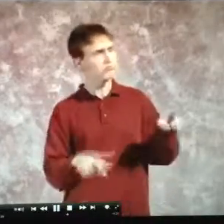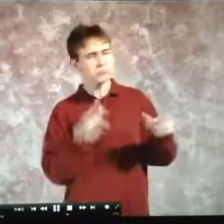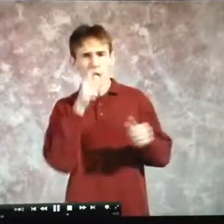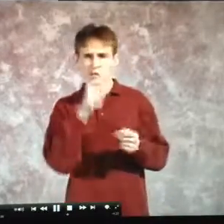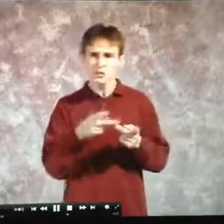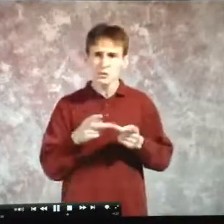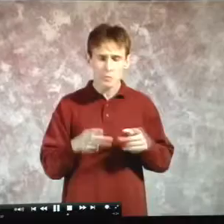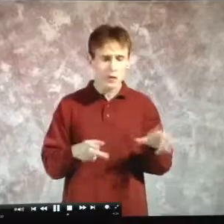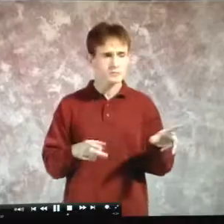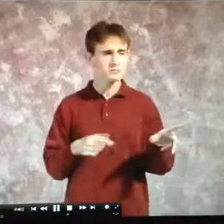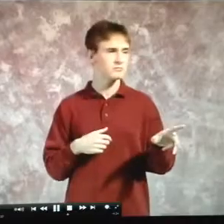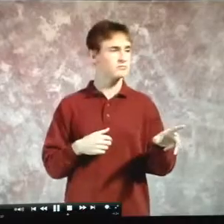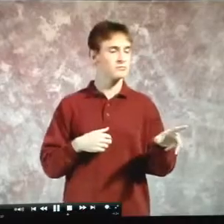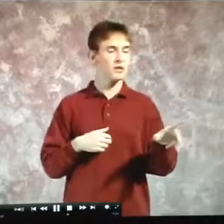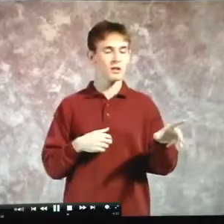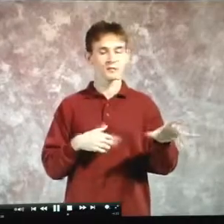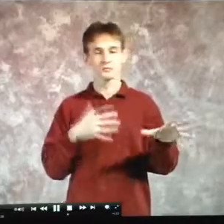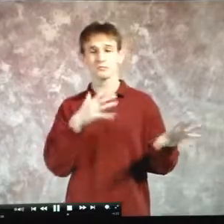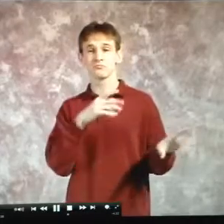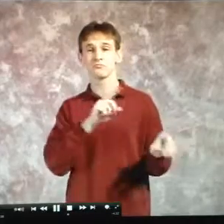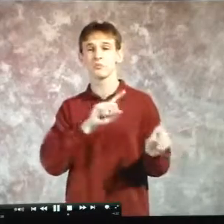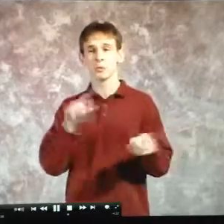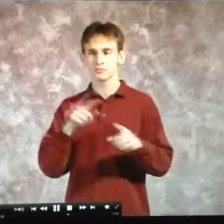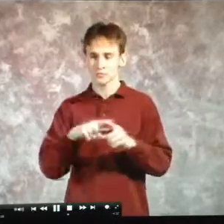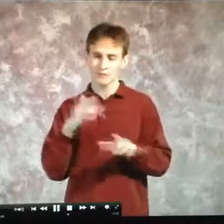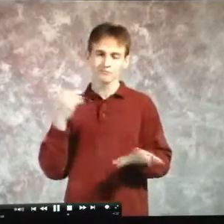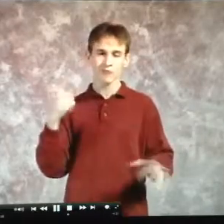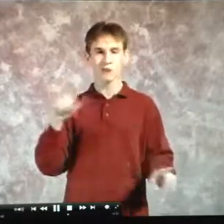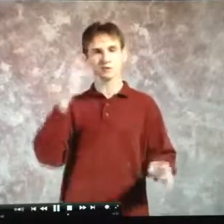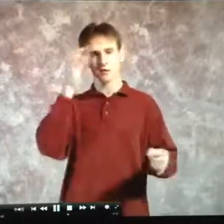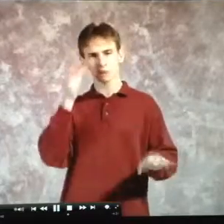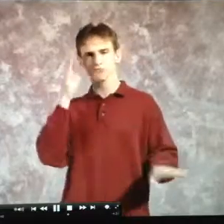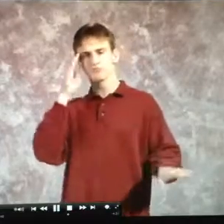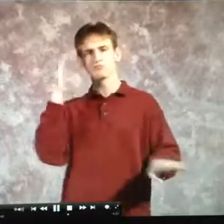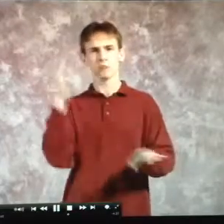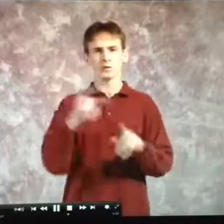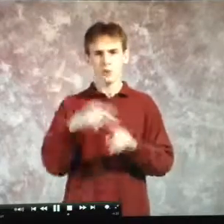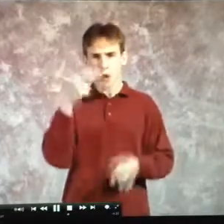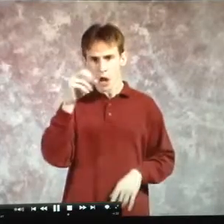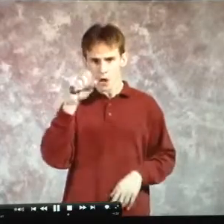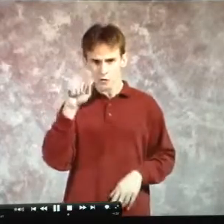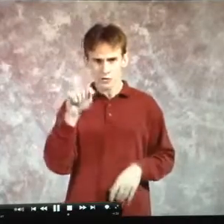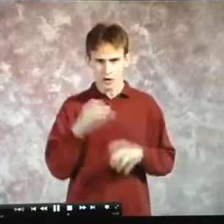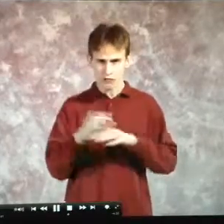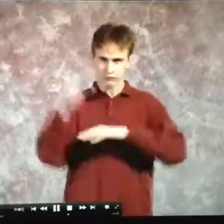We wanted to go see this one place that had 7 waterfalls. So we all decided to go.